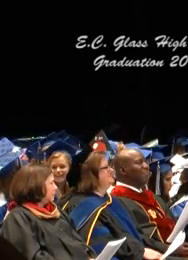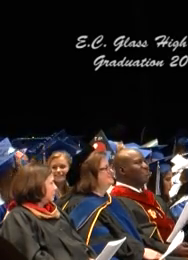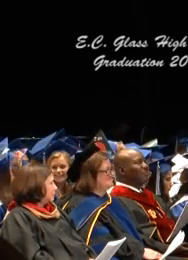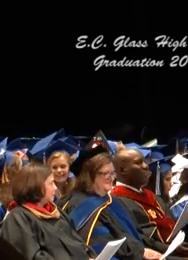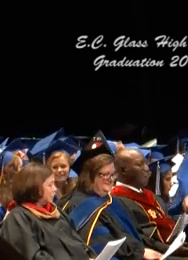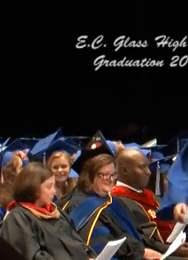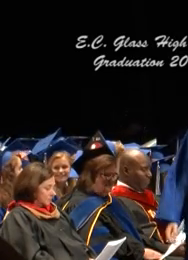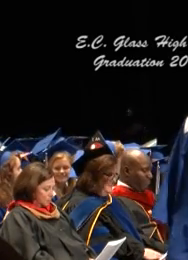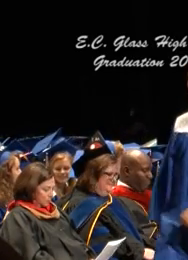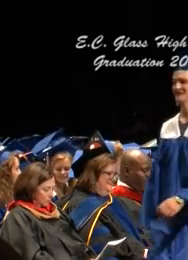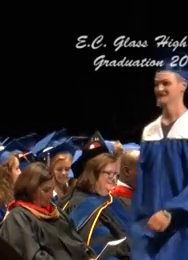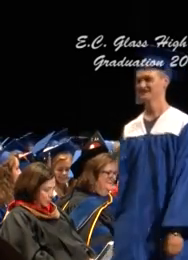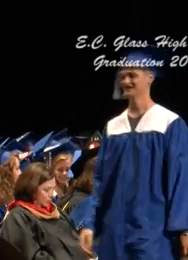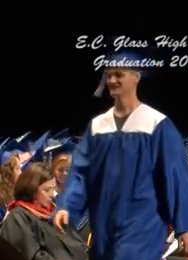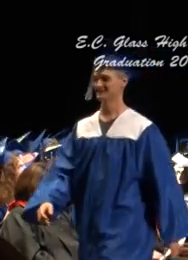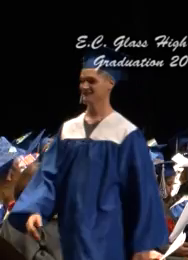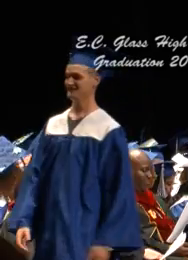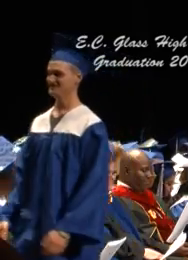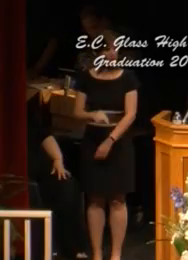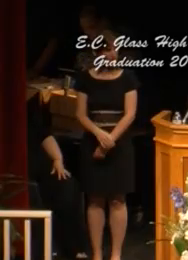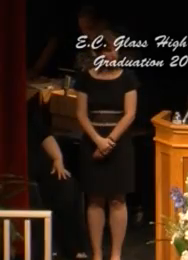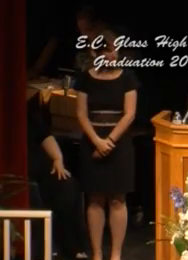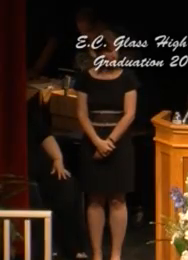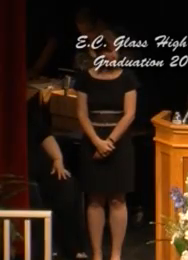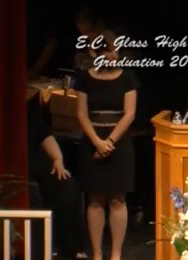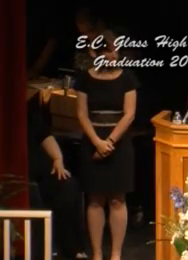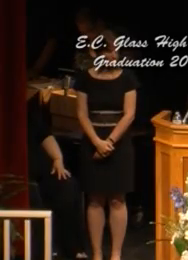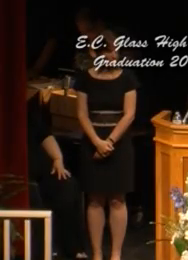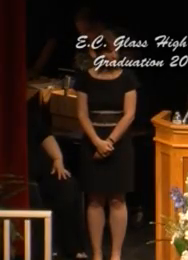Alexis Morgan Newman.